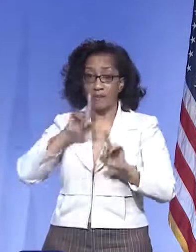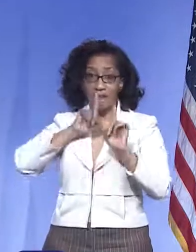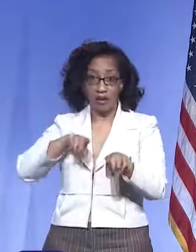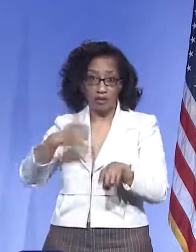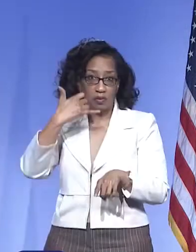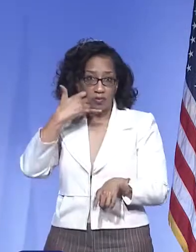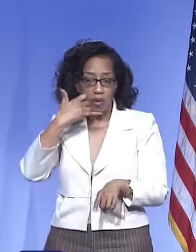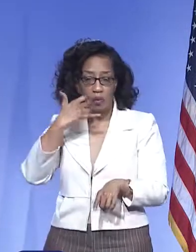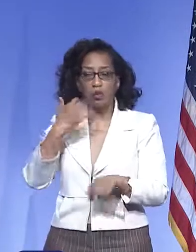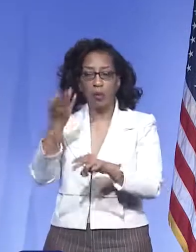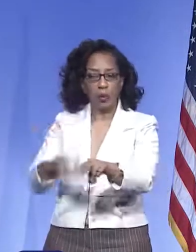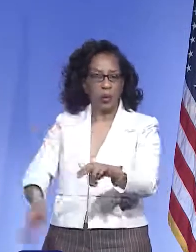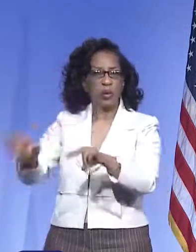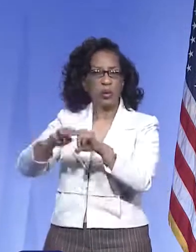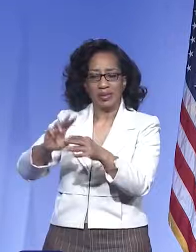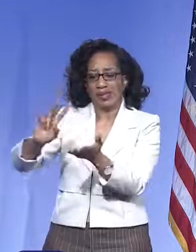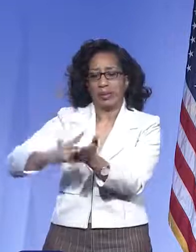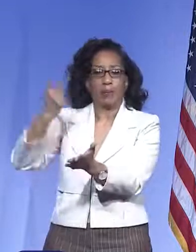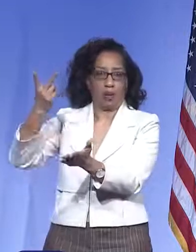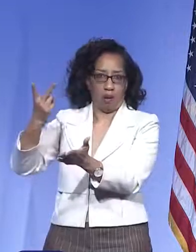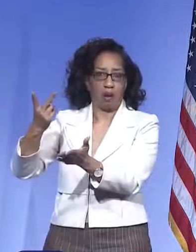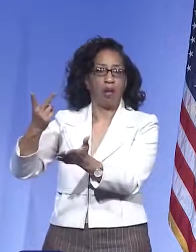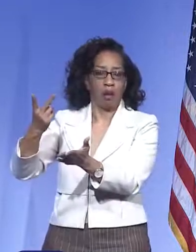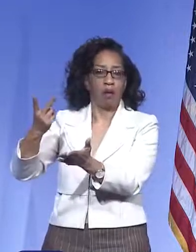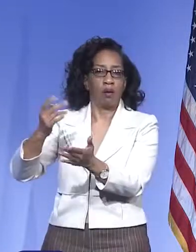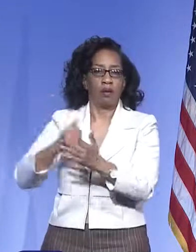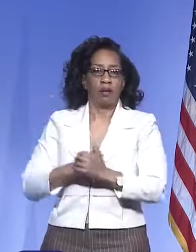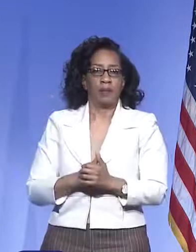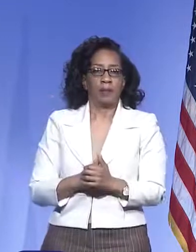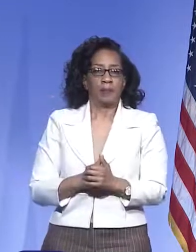phase. So we anticipate there will be